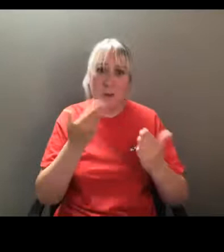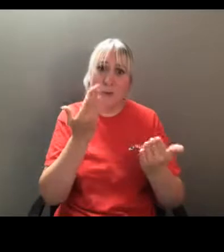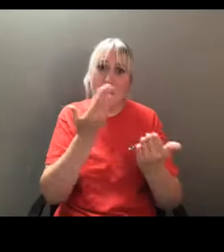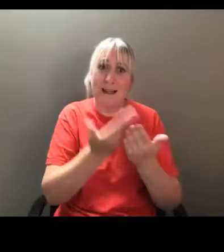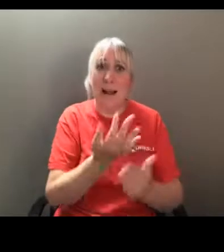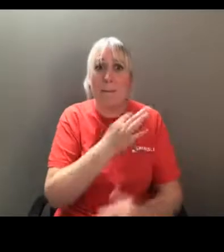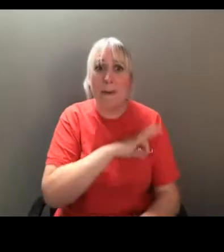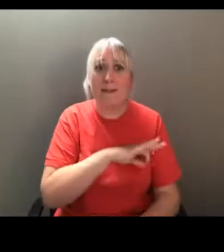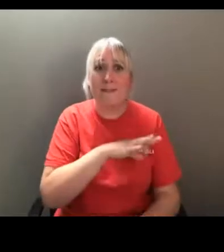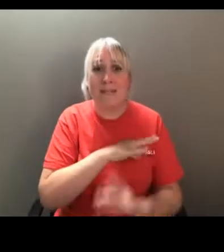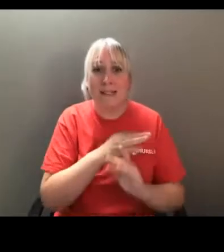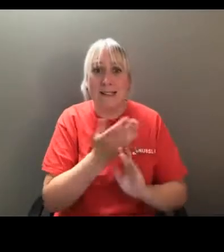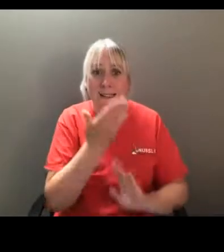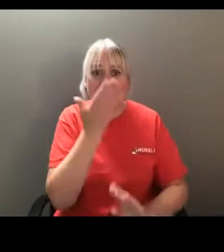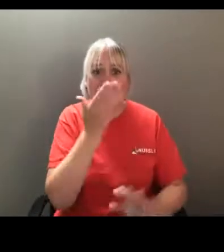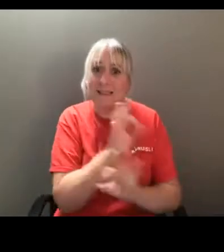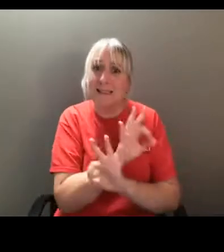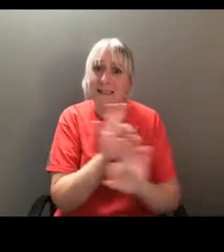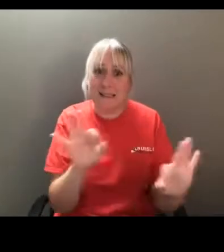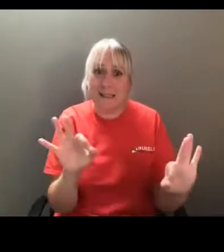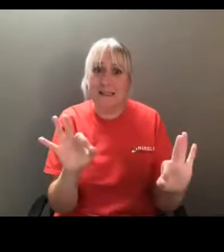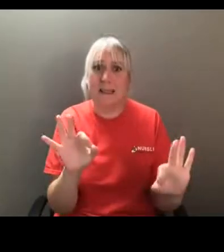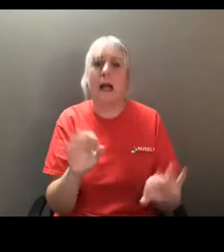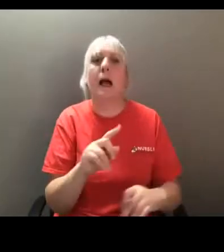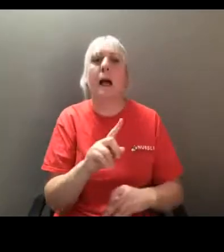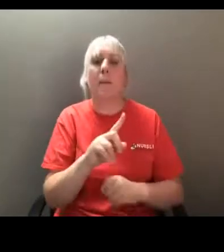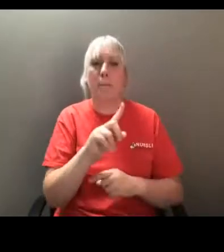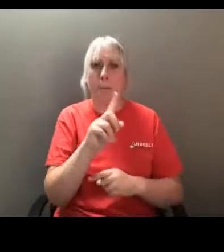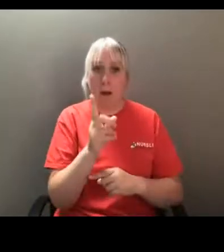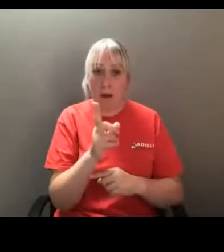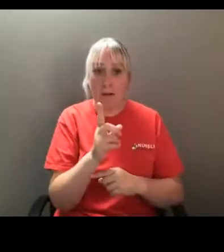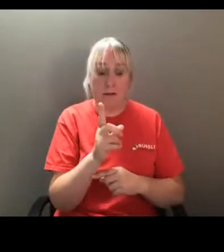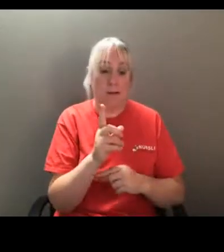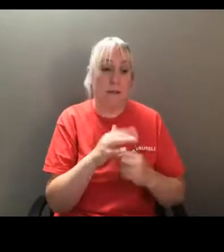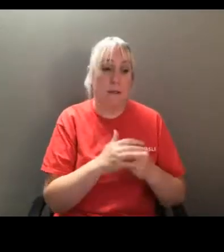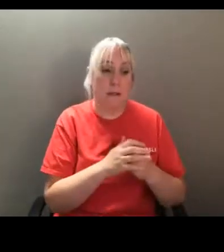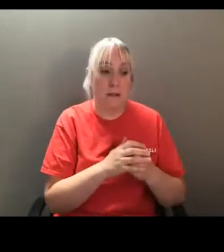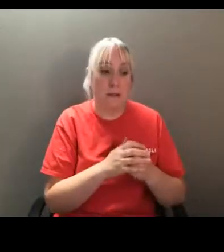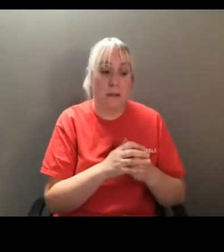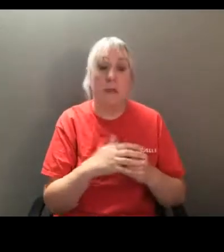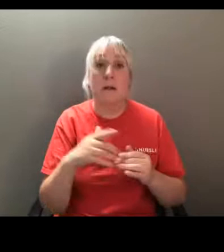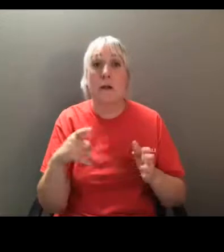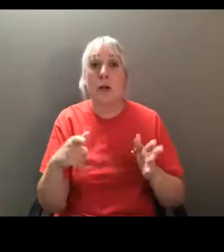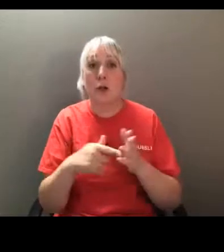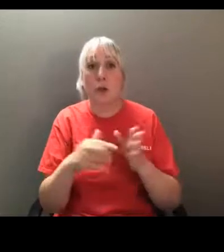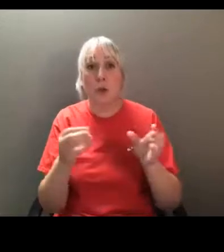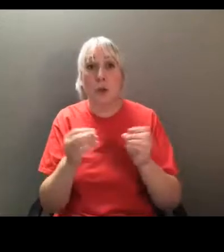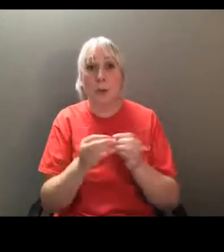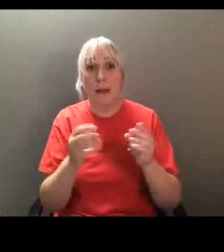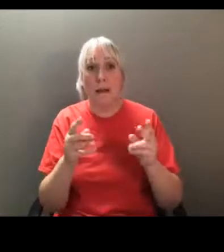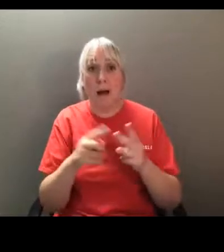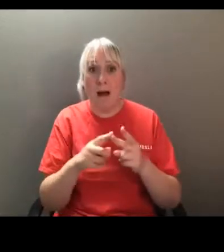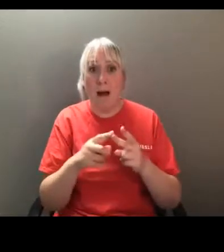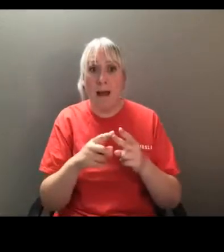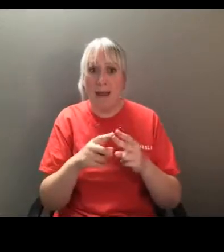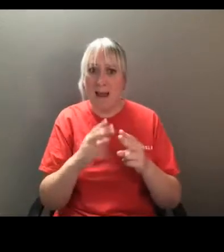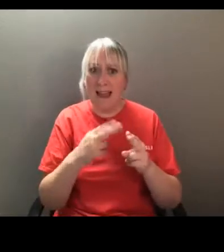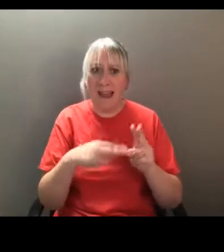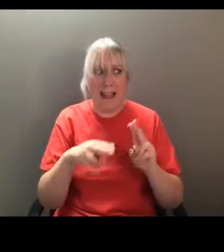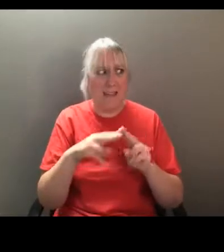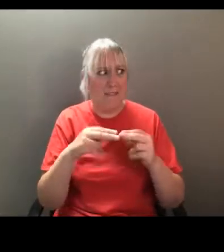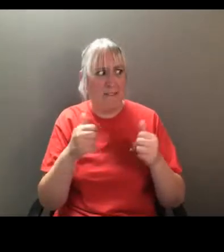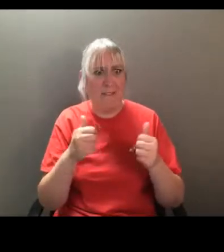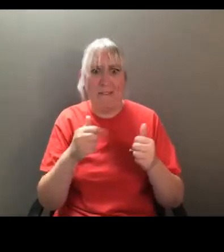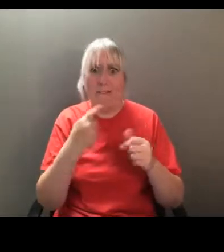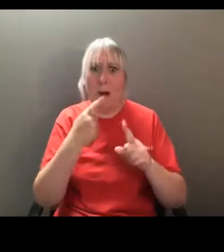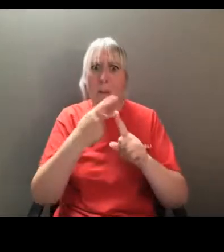However, if anyone doubts what I've already said, if the UBI is such a good thing, it